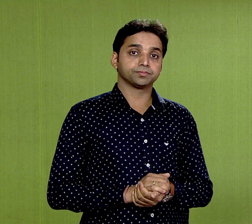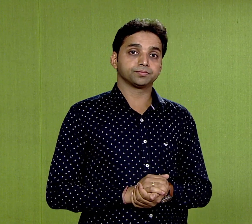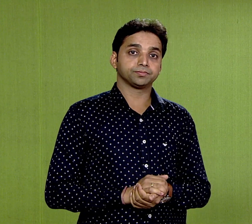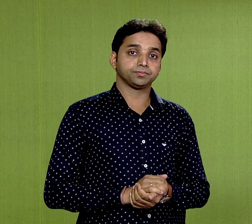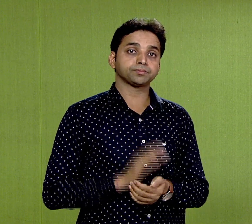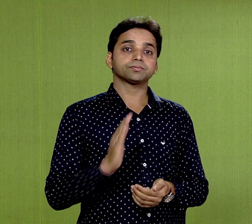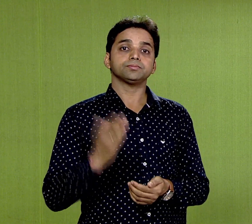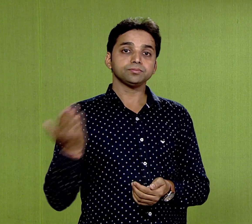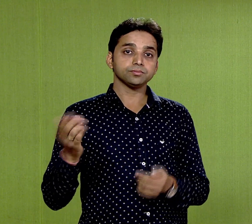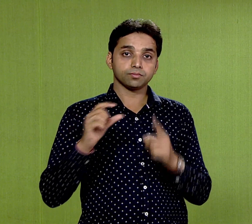Delhi,